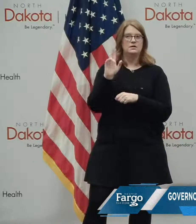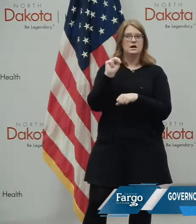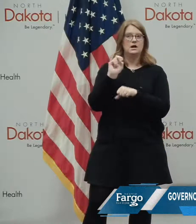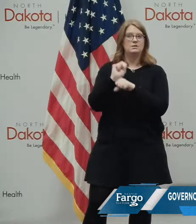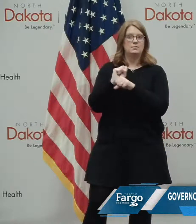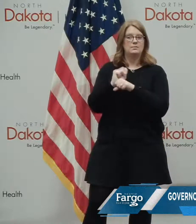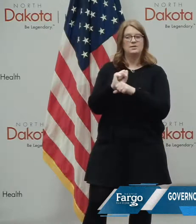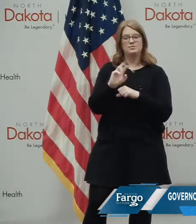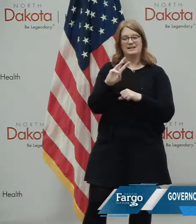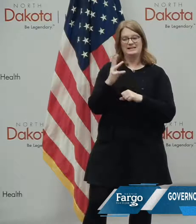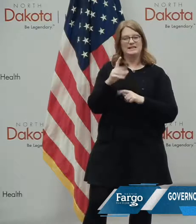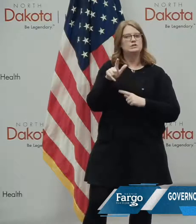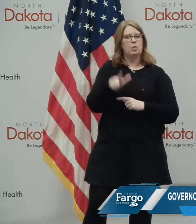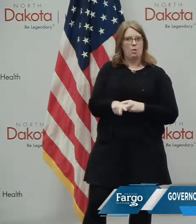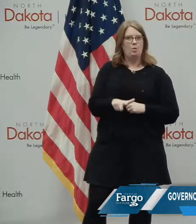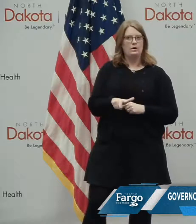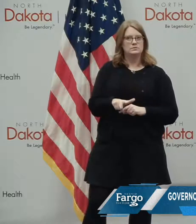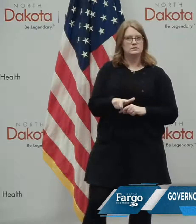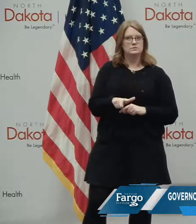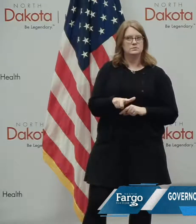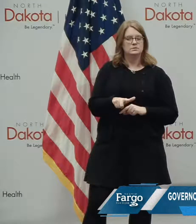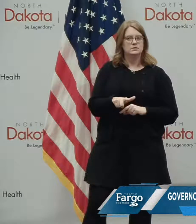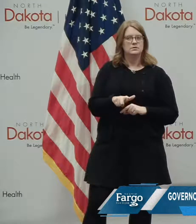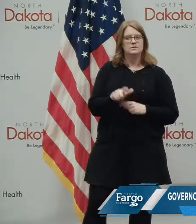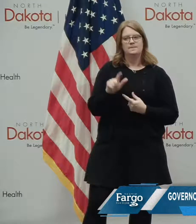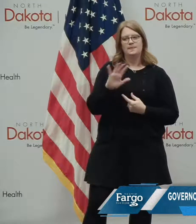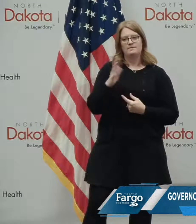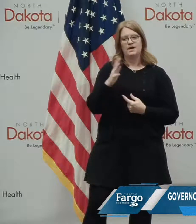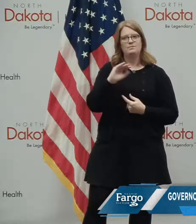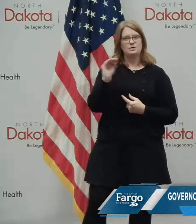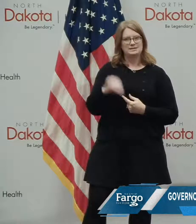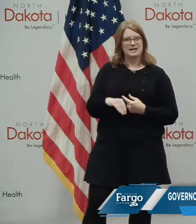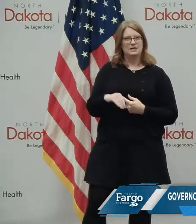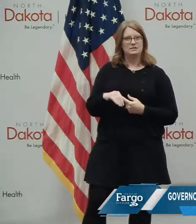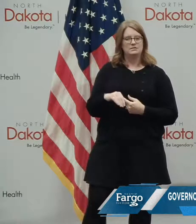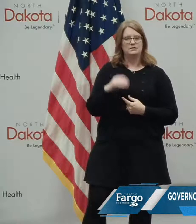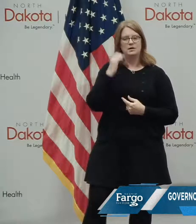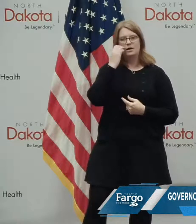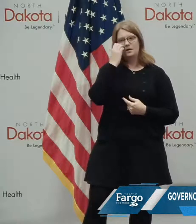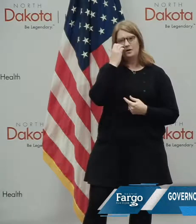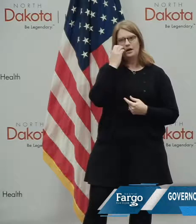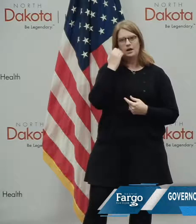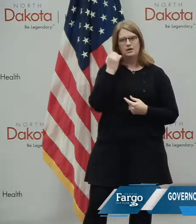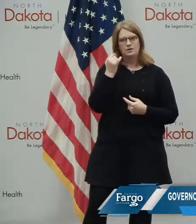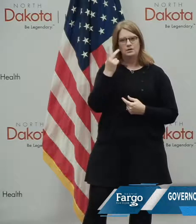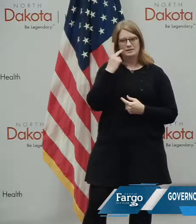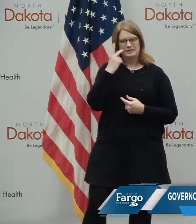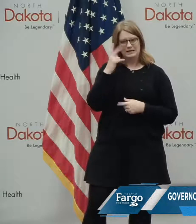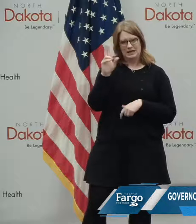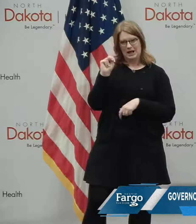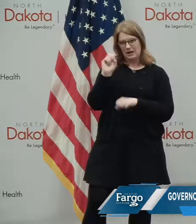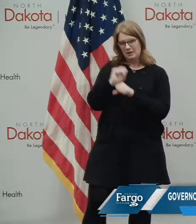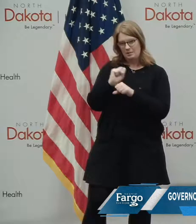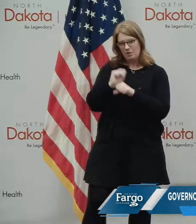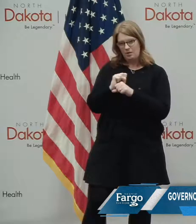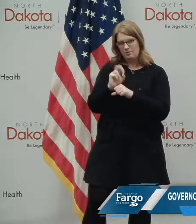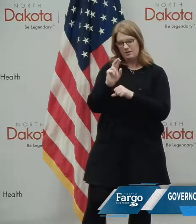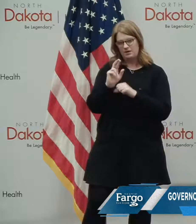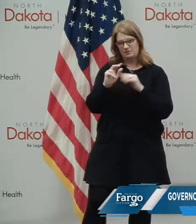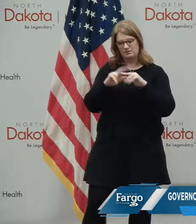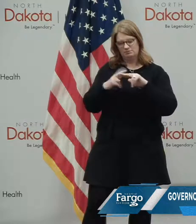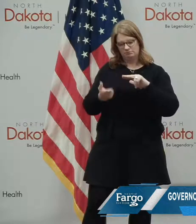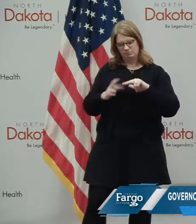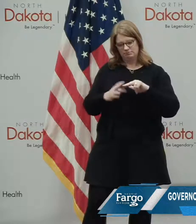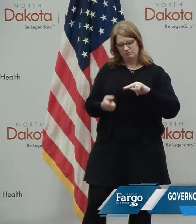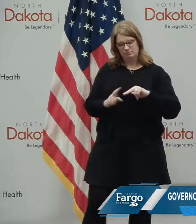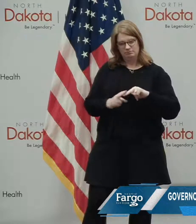6th lowest in the nation at 5% even. So we want to see that unemployment rate continue to drop, but among the